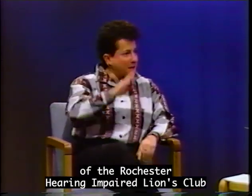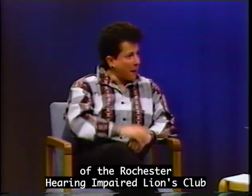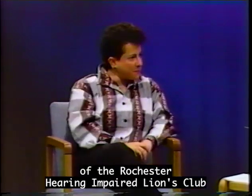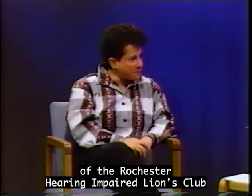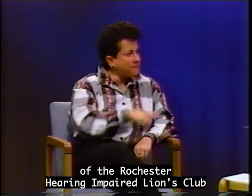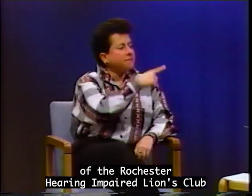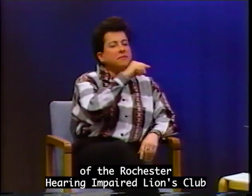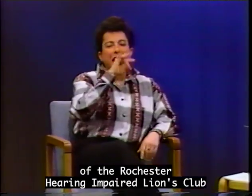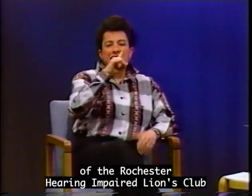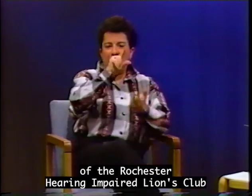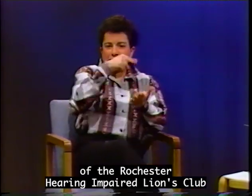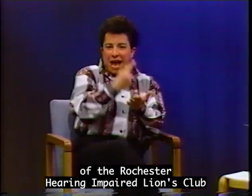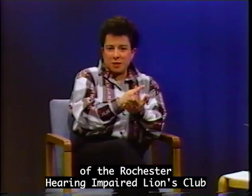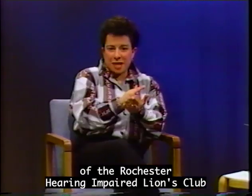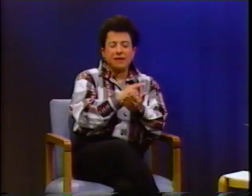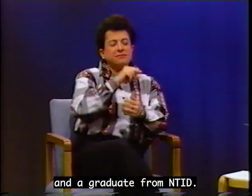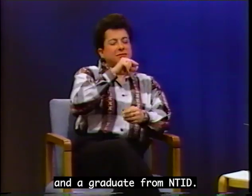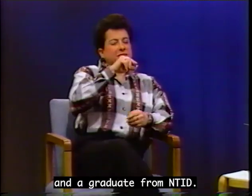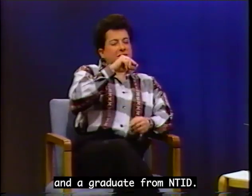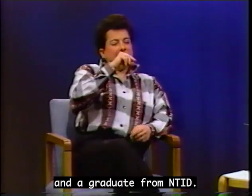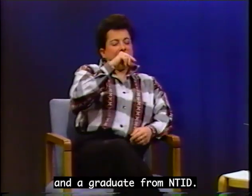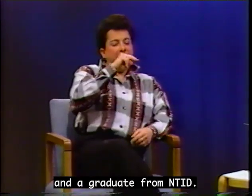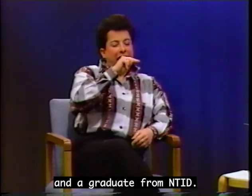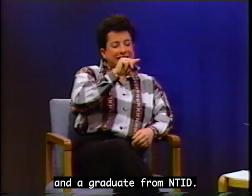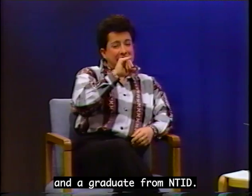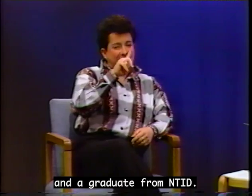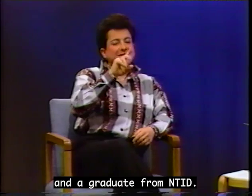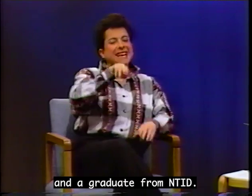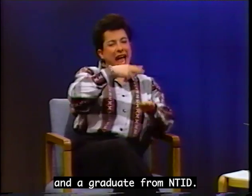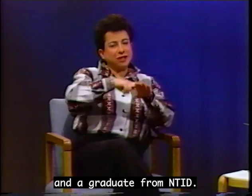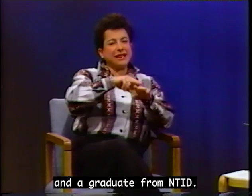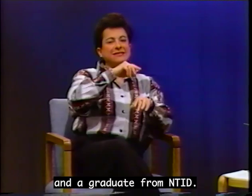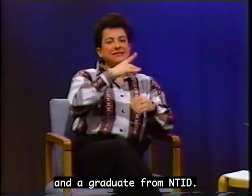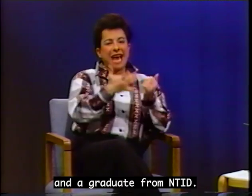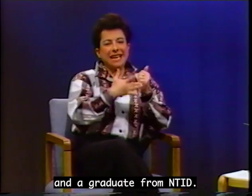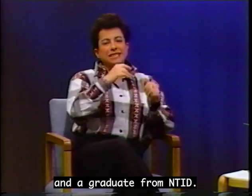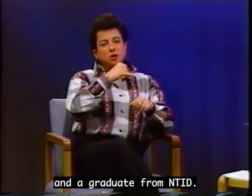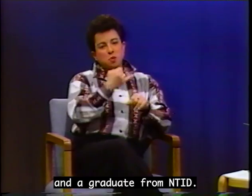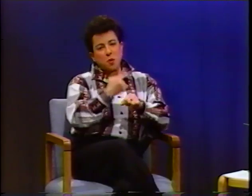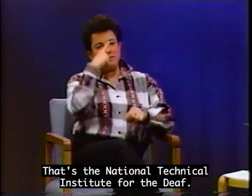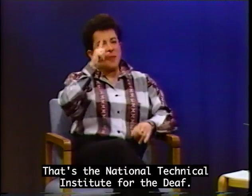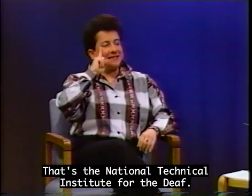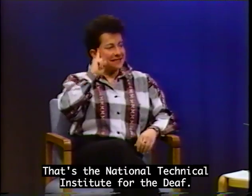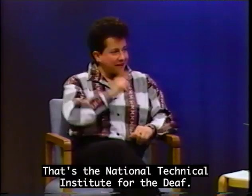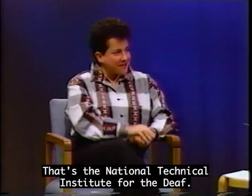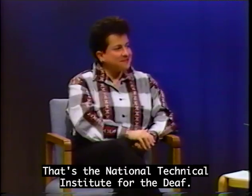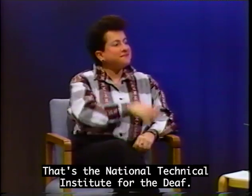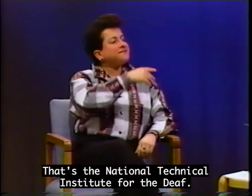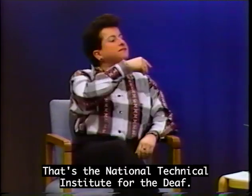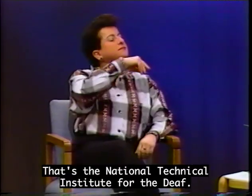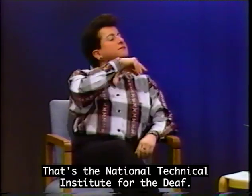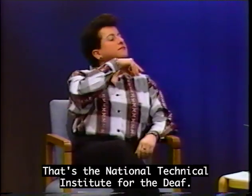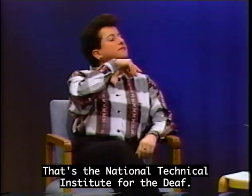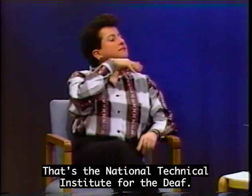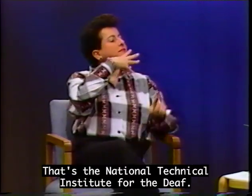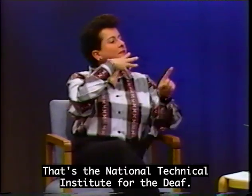Rochester Hearing-Impaired Lions Club and a graduate from NTID. That's the National Technical Institute for the Deaf.